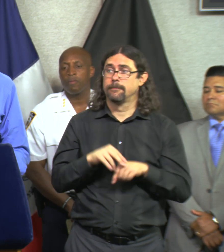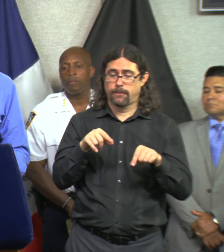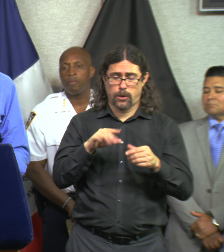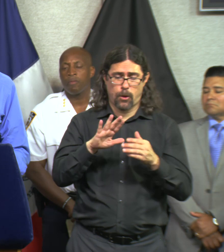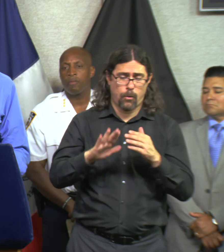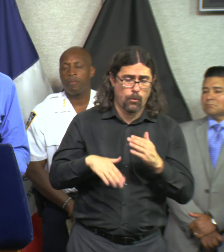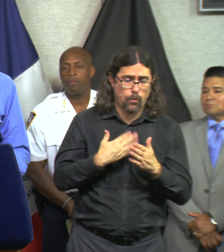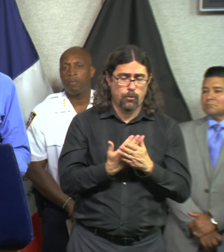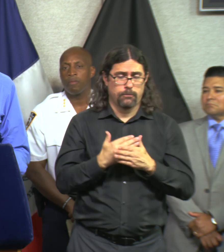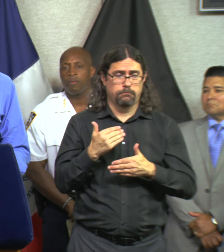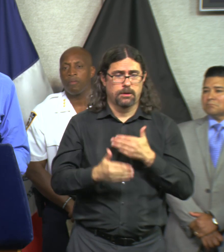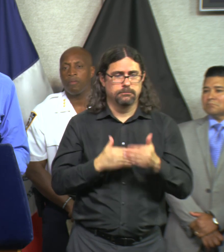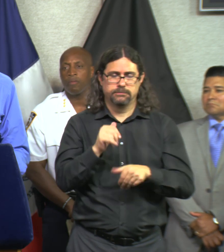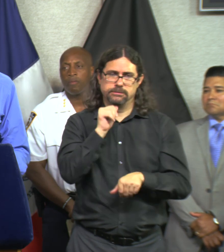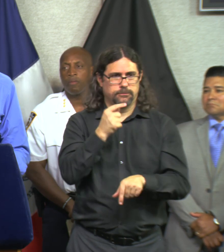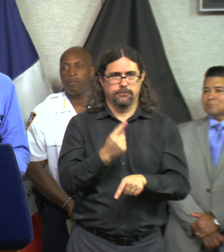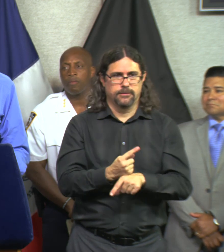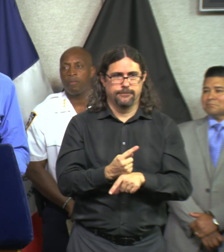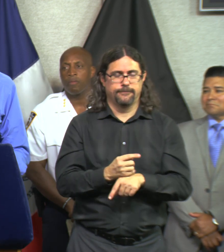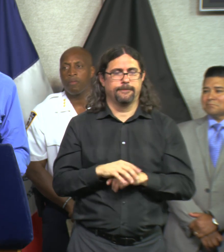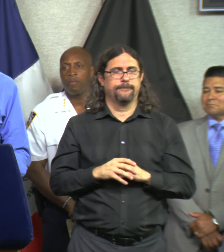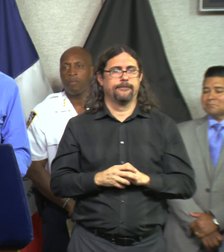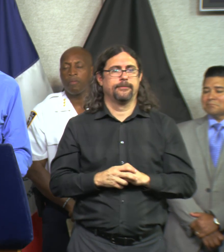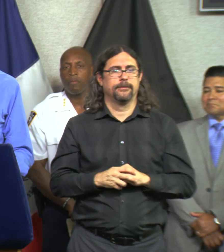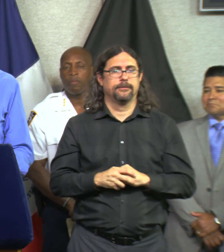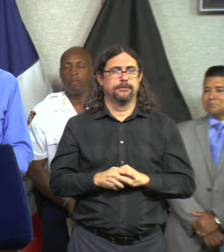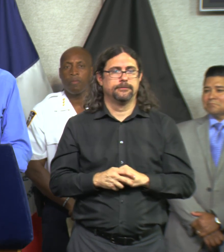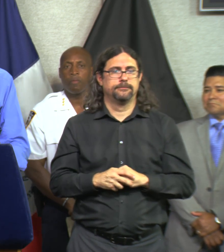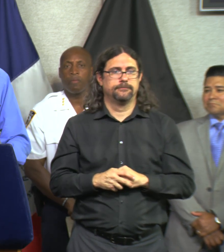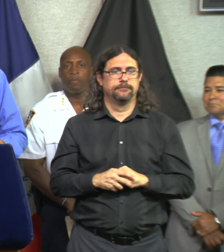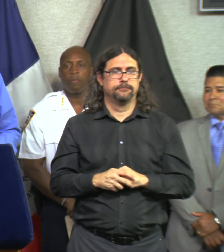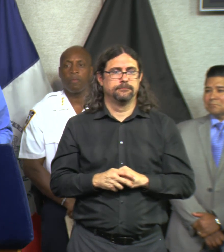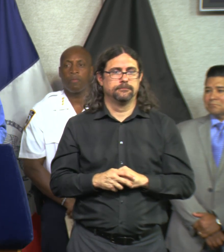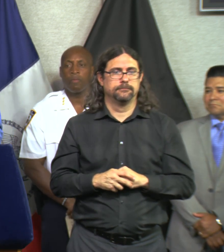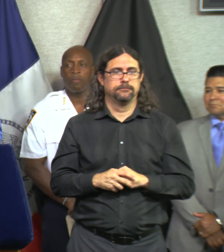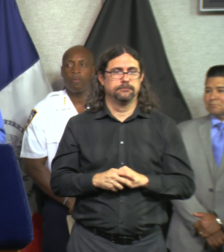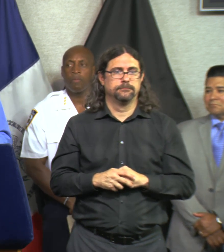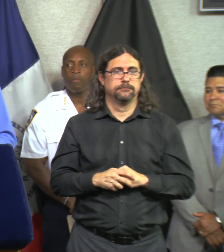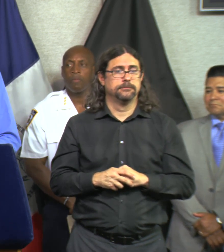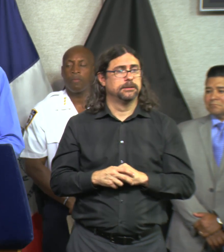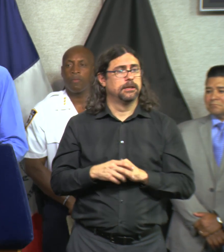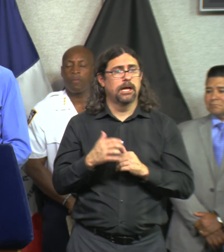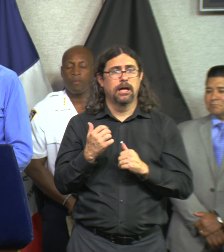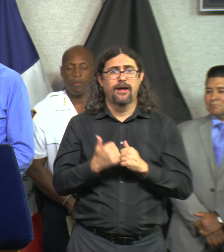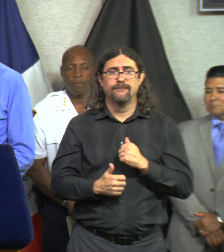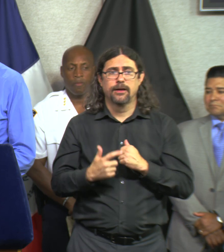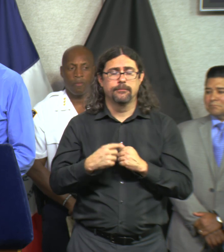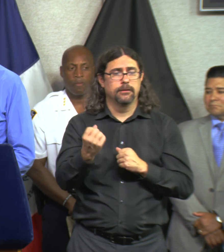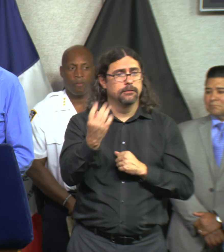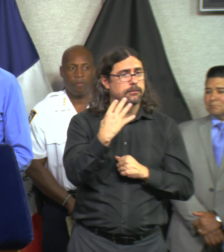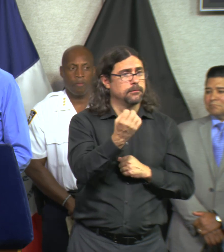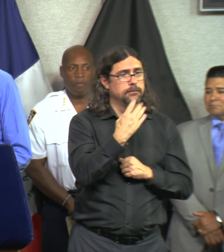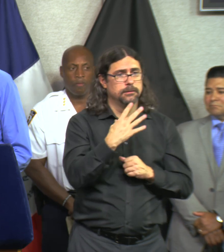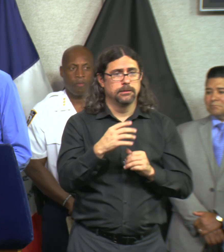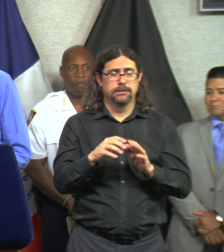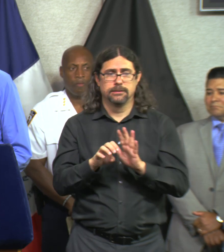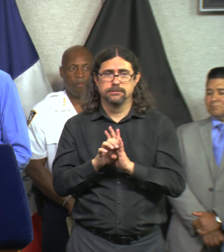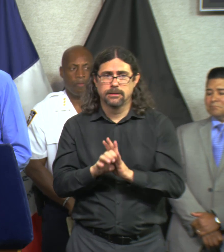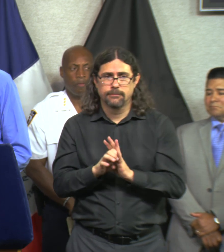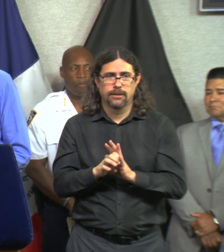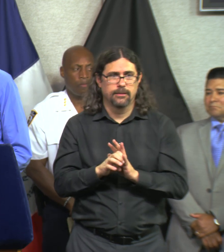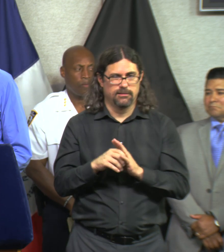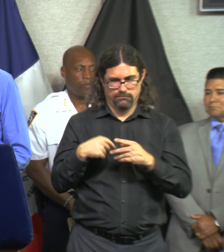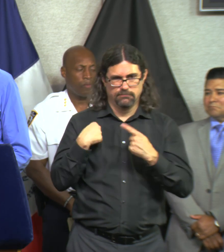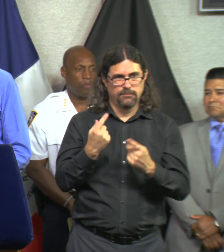Every time I've certainly heard of, and every time in the examples that people have even brought up in the last few days,